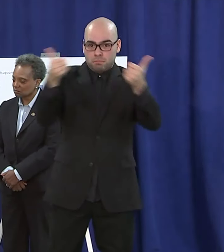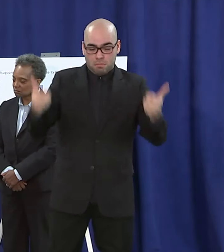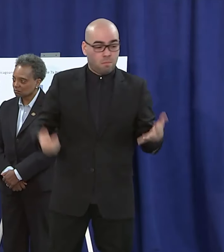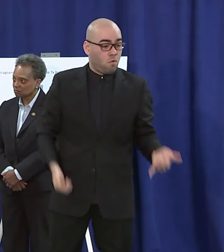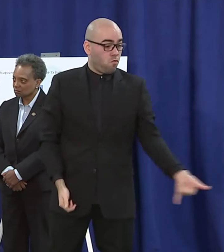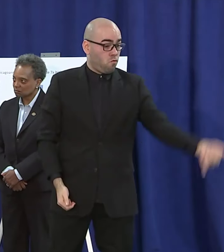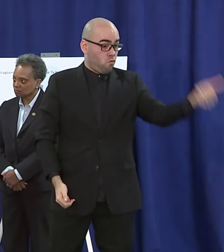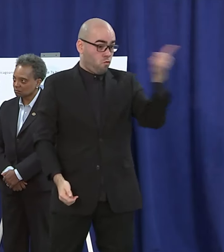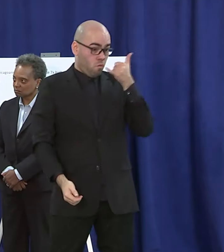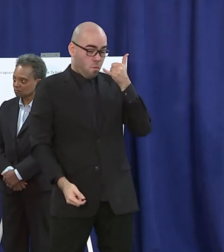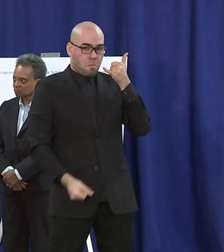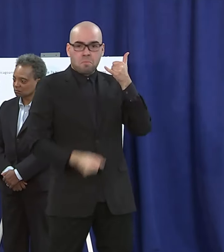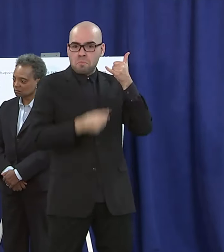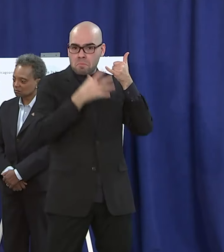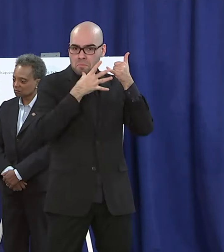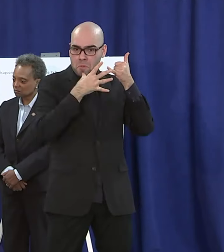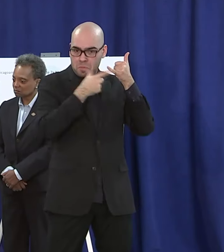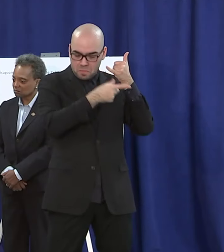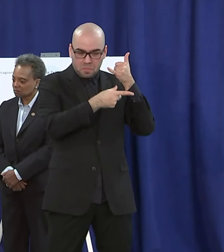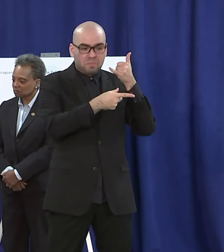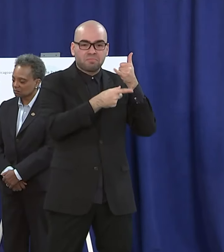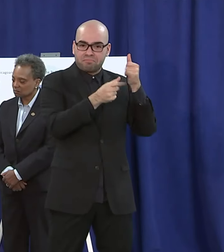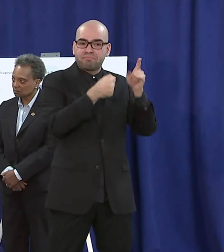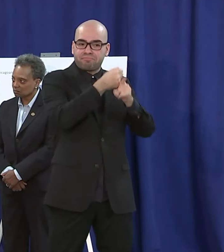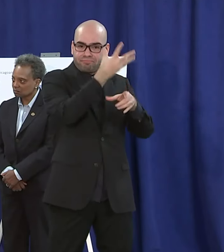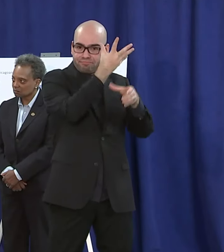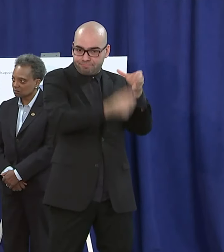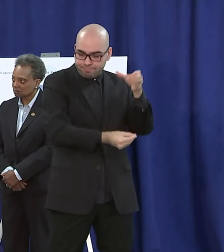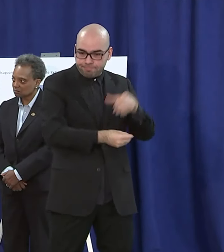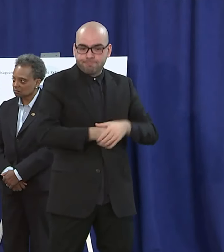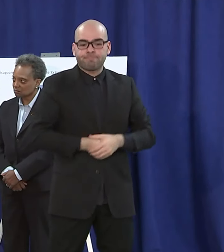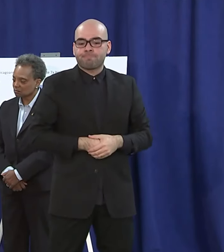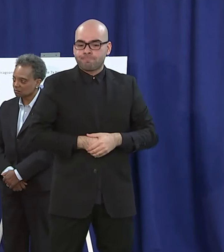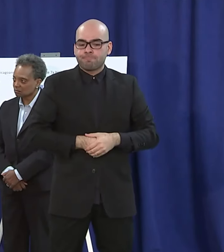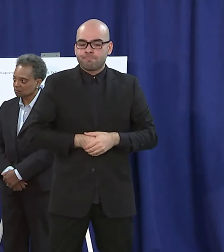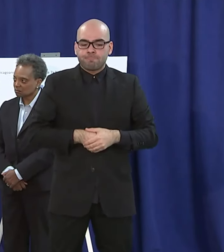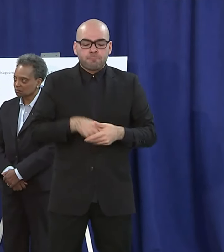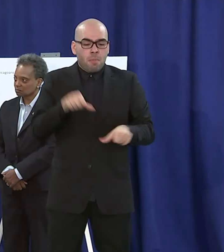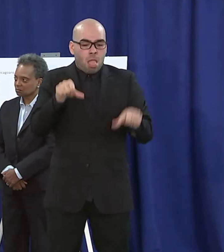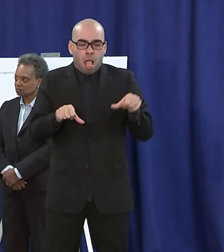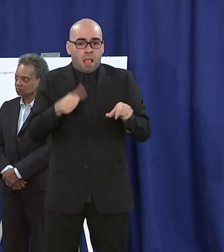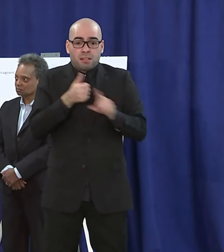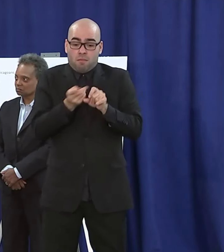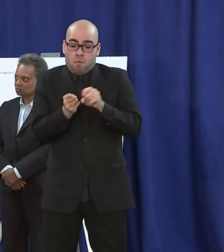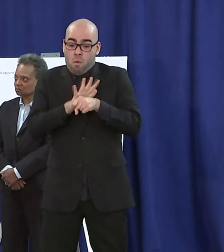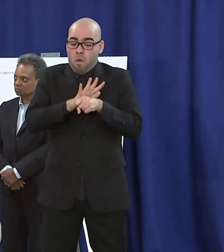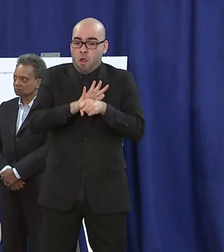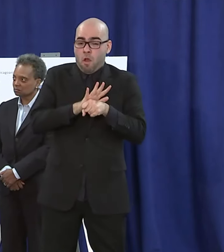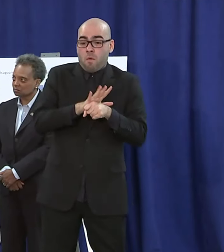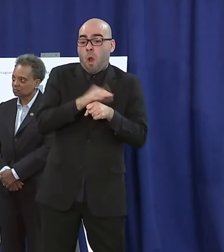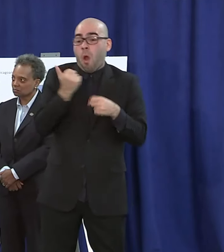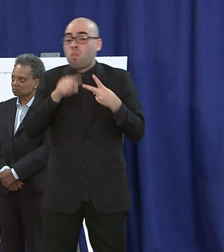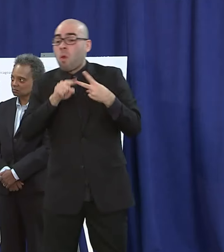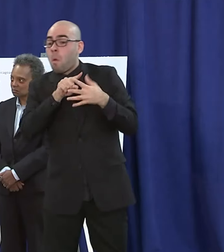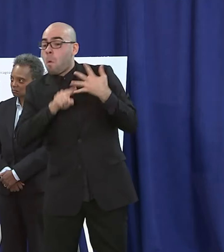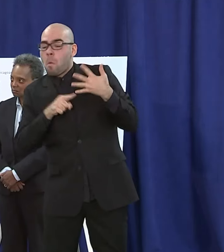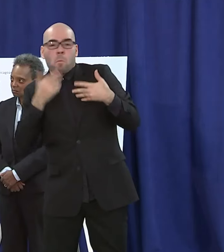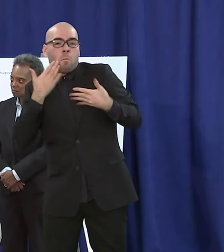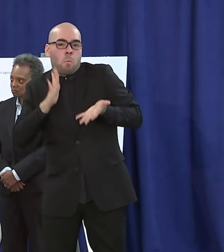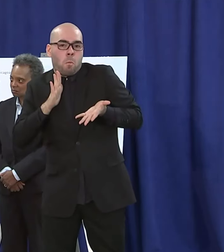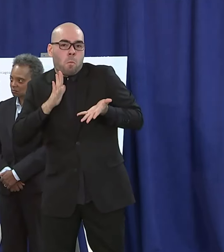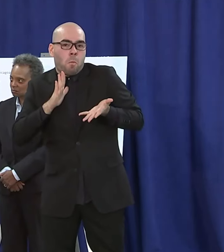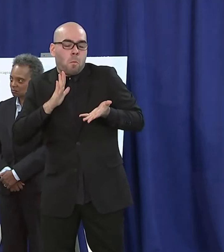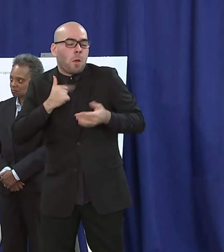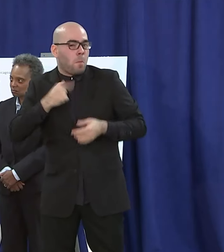church, Daisy G., who passed away, and we're not clear whether or not that was COVID related, but we were certain